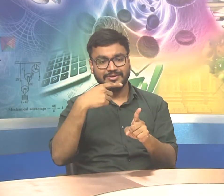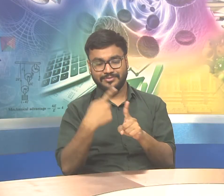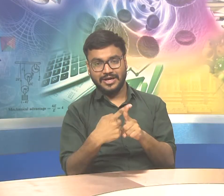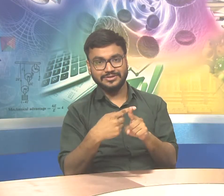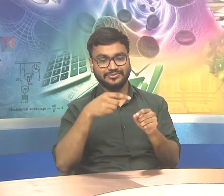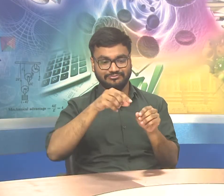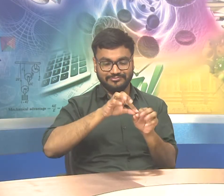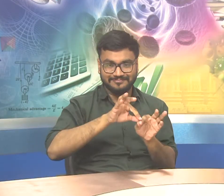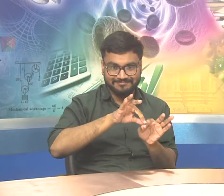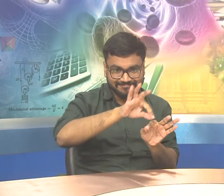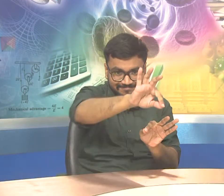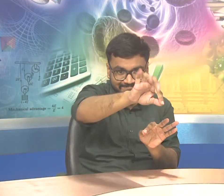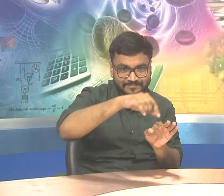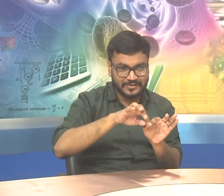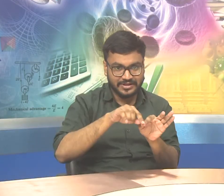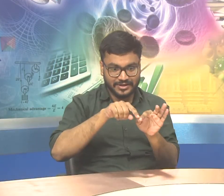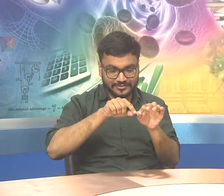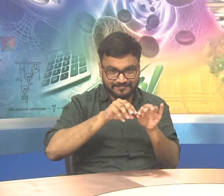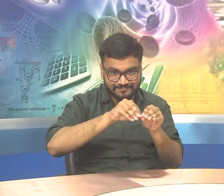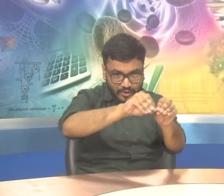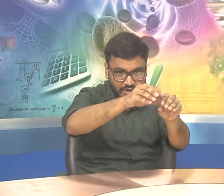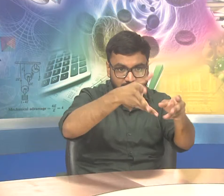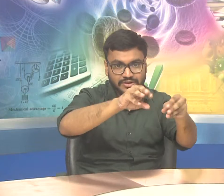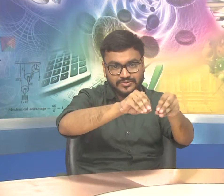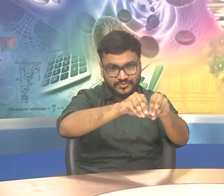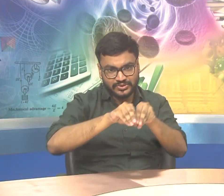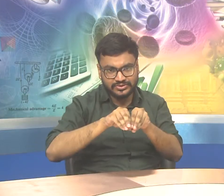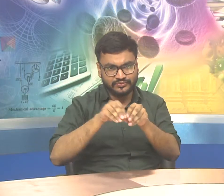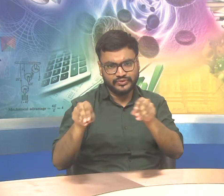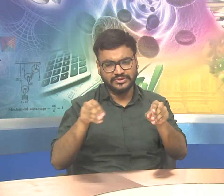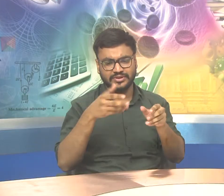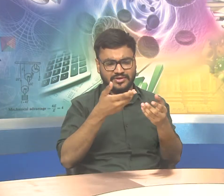between work, force and displacement.